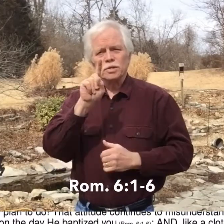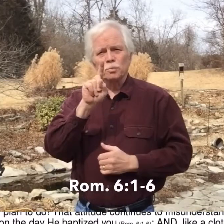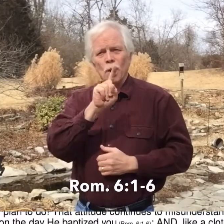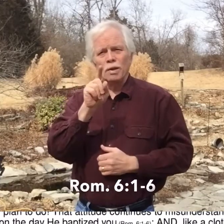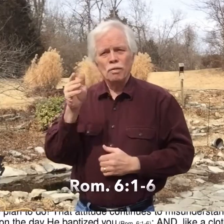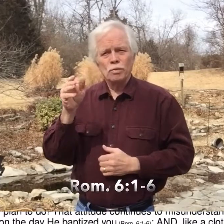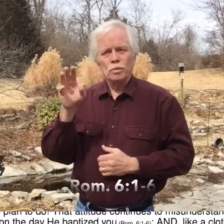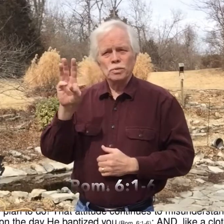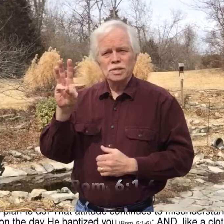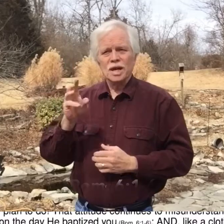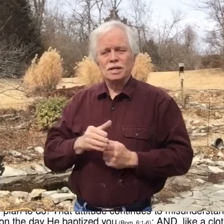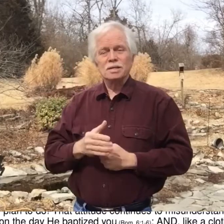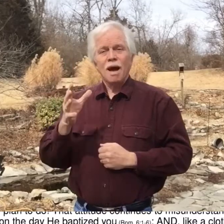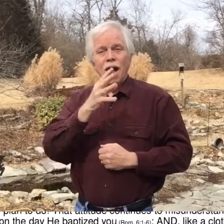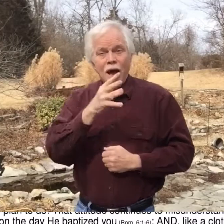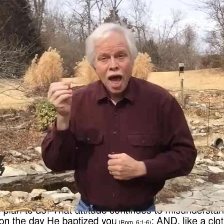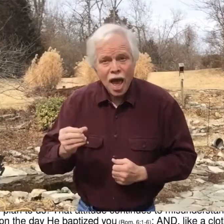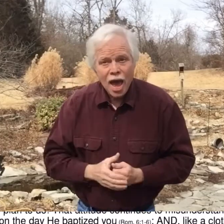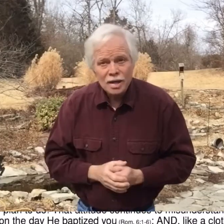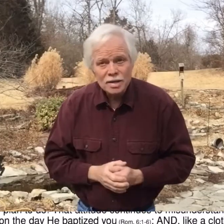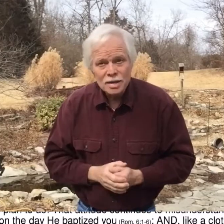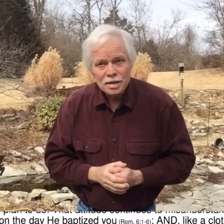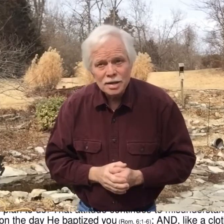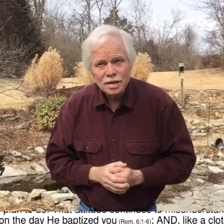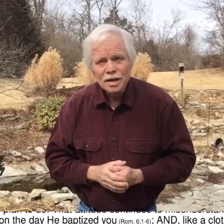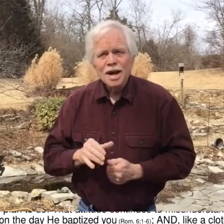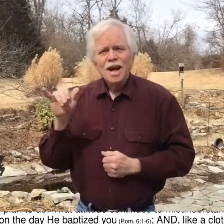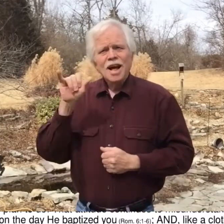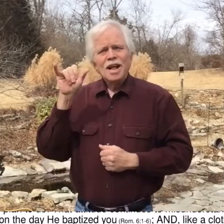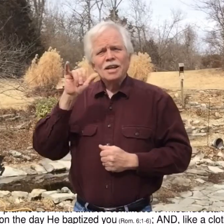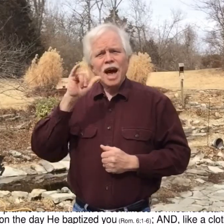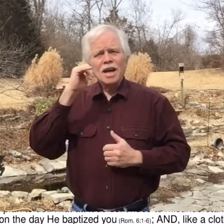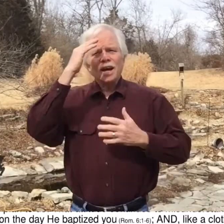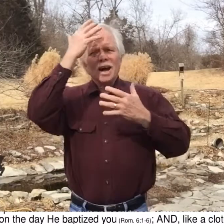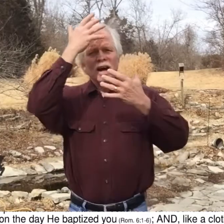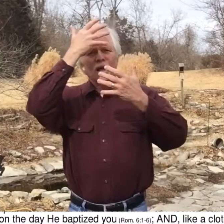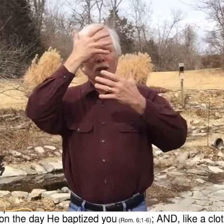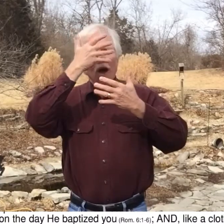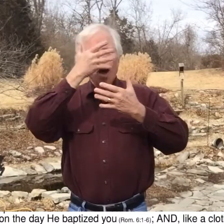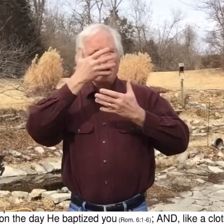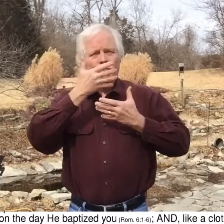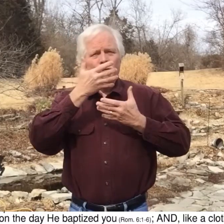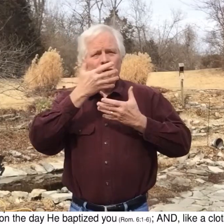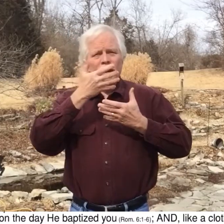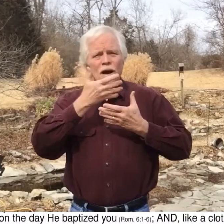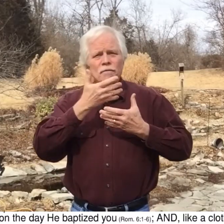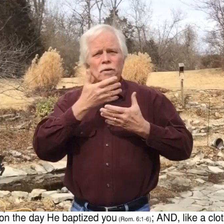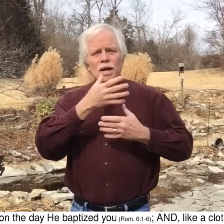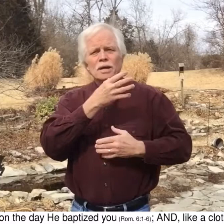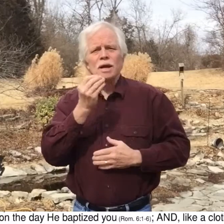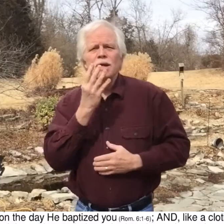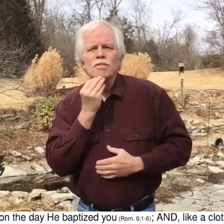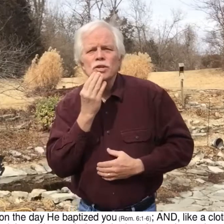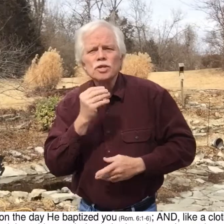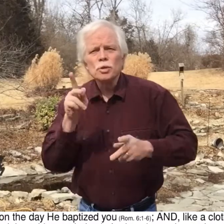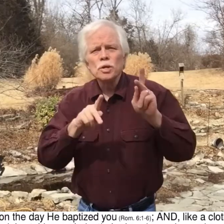1 through 6. And like a cloth covering the Jewish